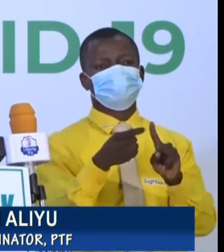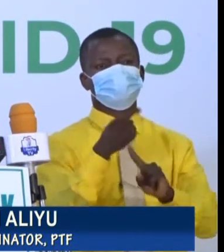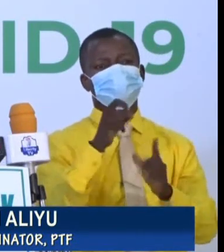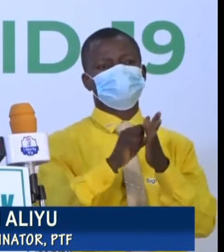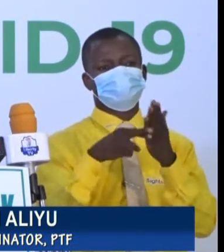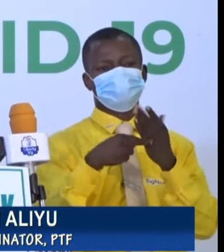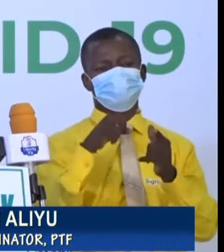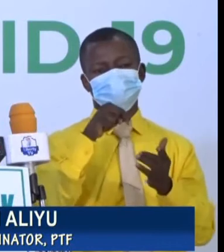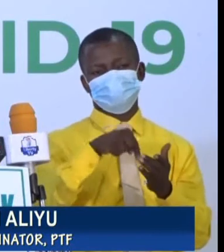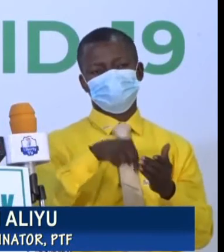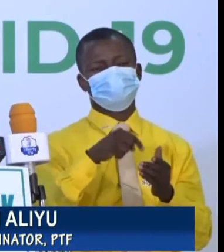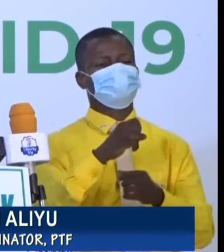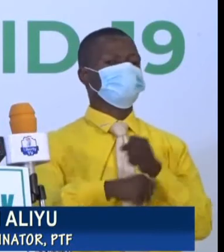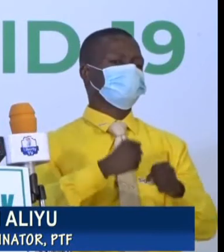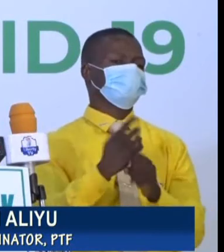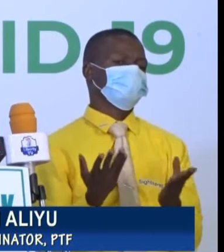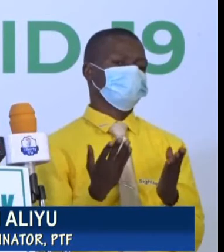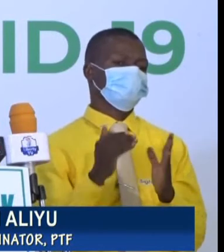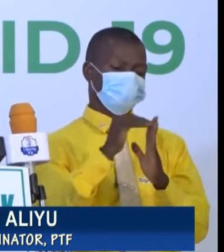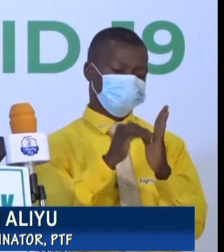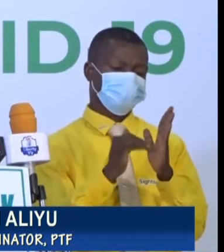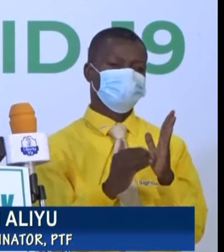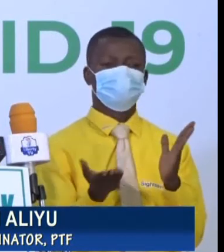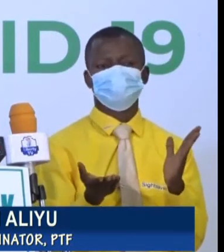year. So what are those steps?